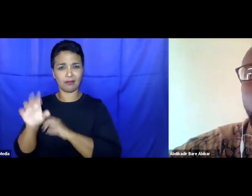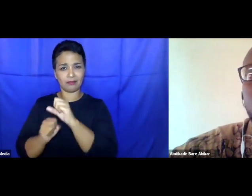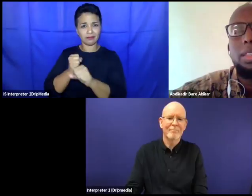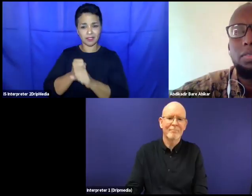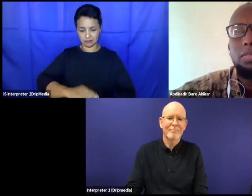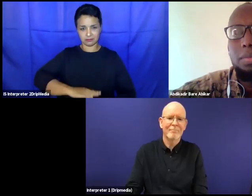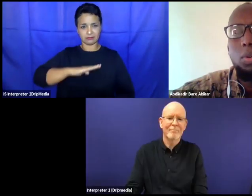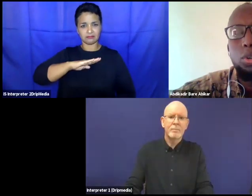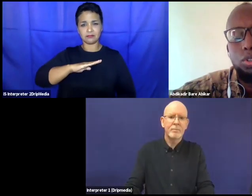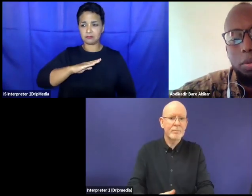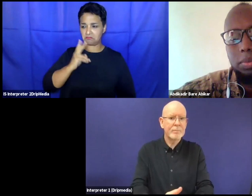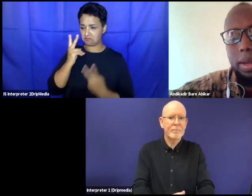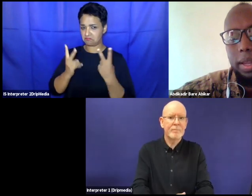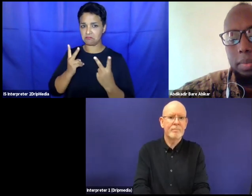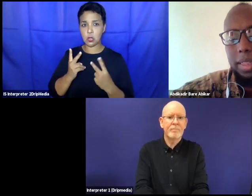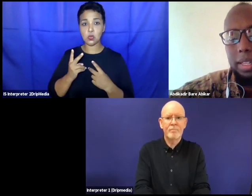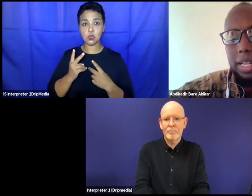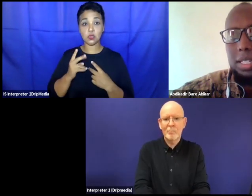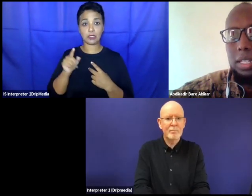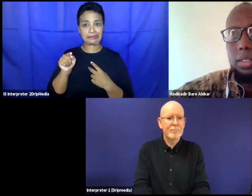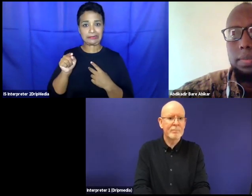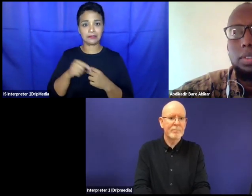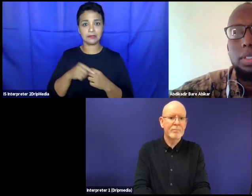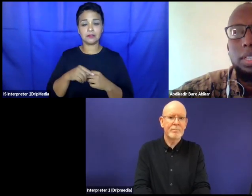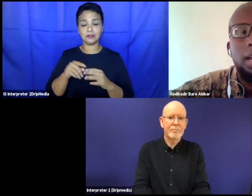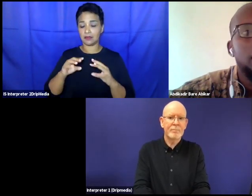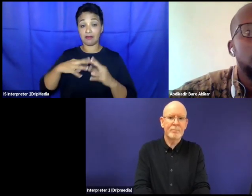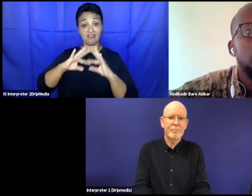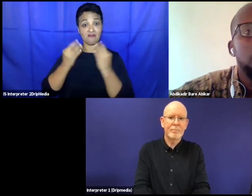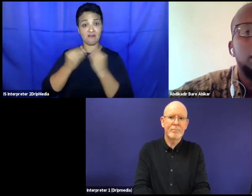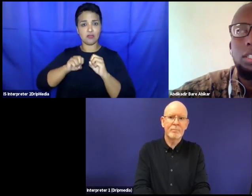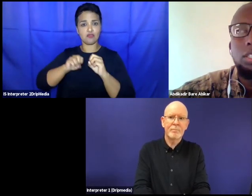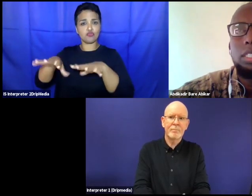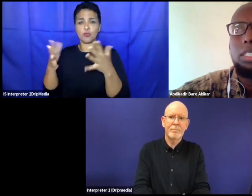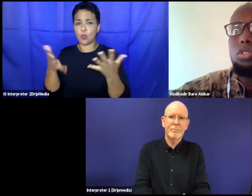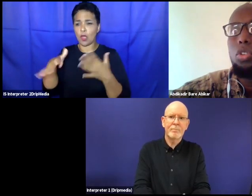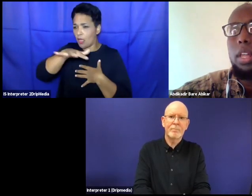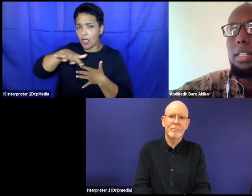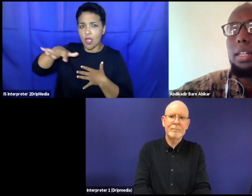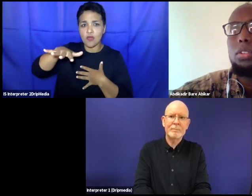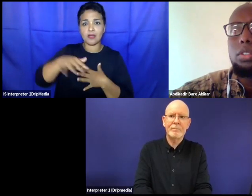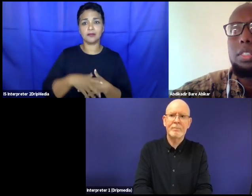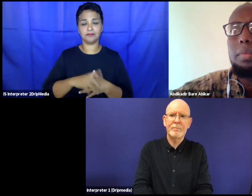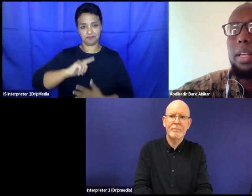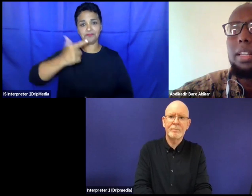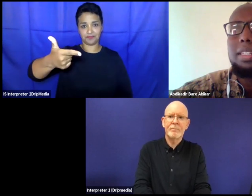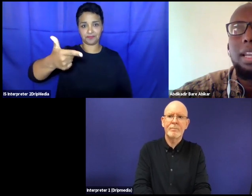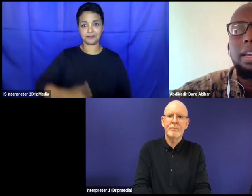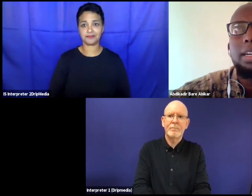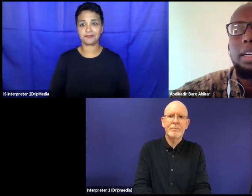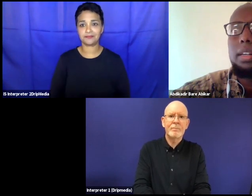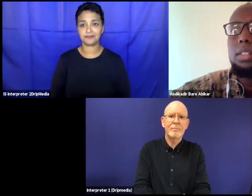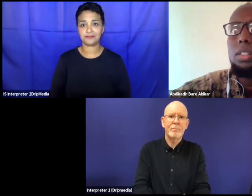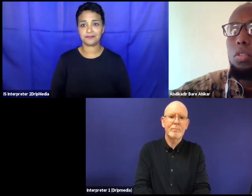at where the family was dropped by the taxi, and she saw that something written